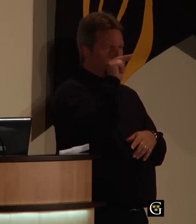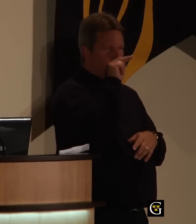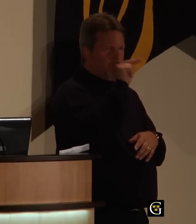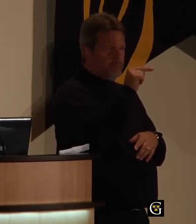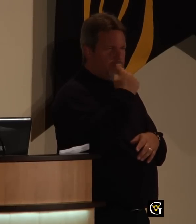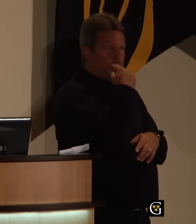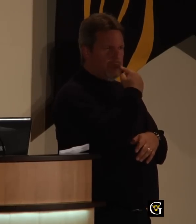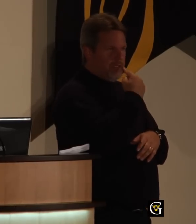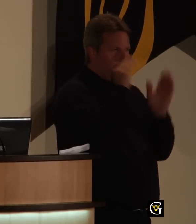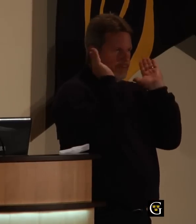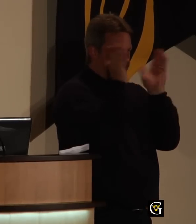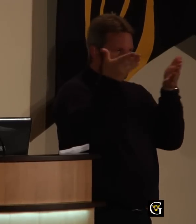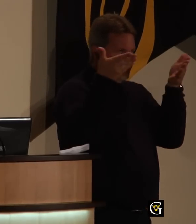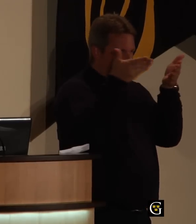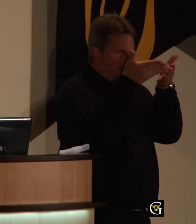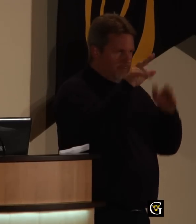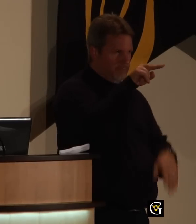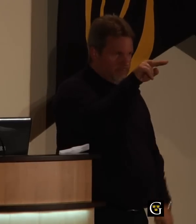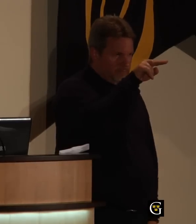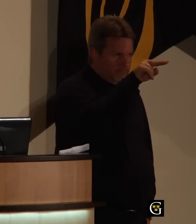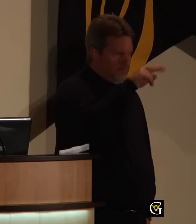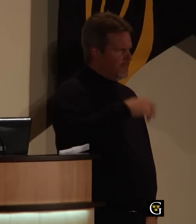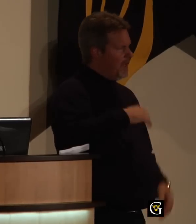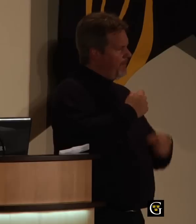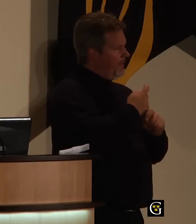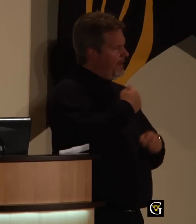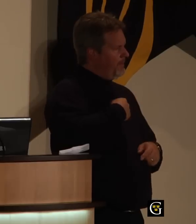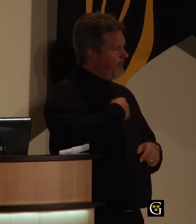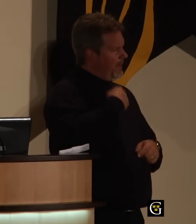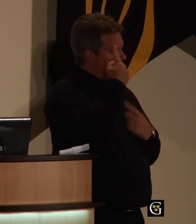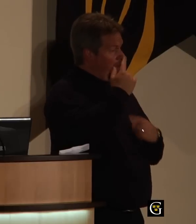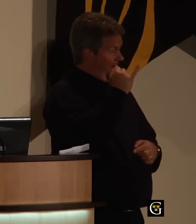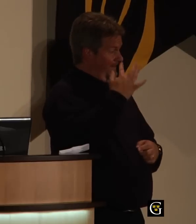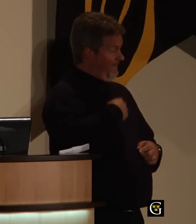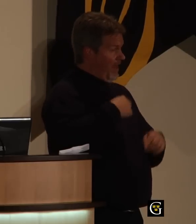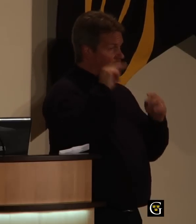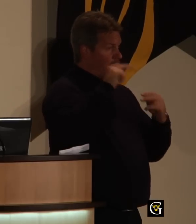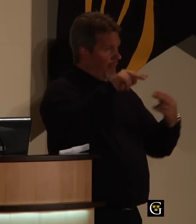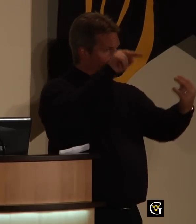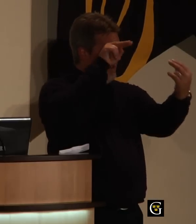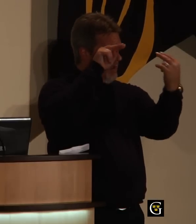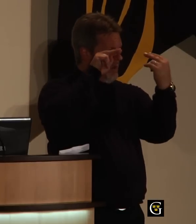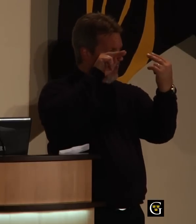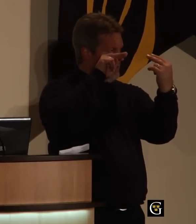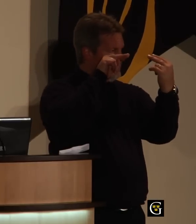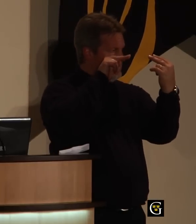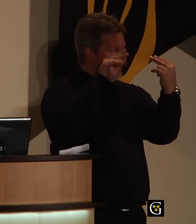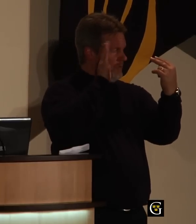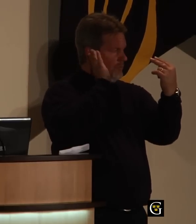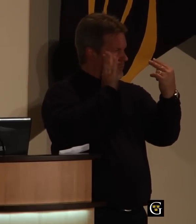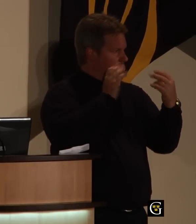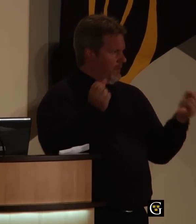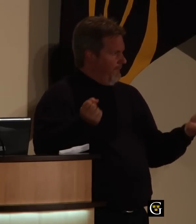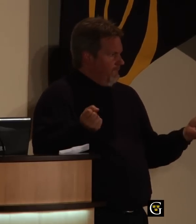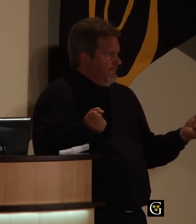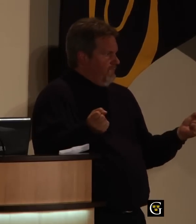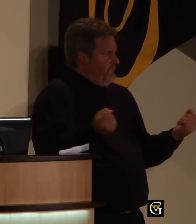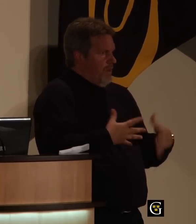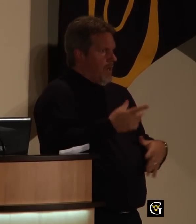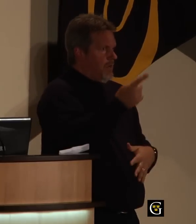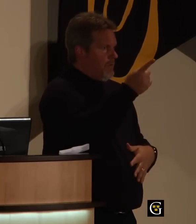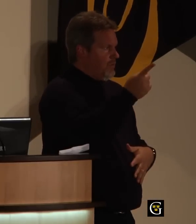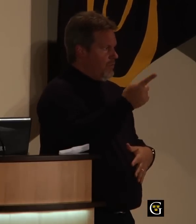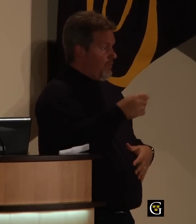lips. And that made me wonder, if I look at the eyes, will that freak people out? Will it freak me